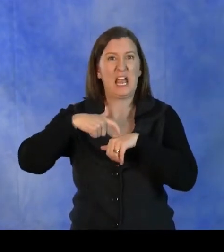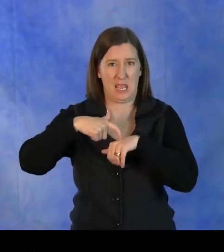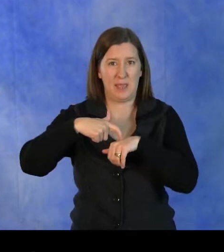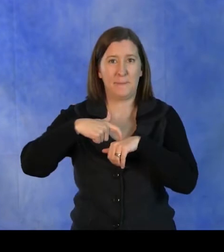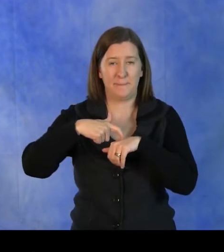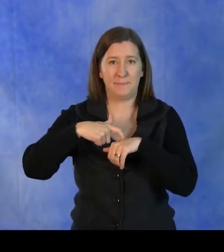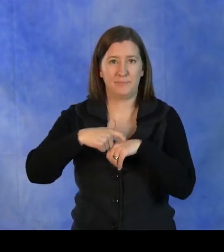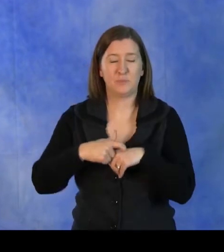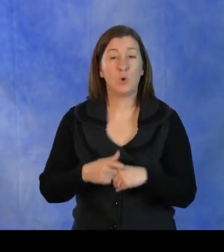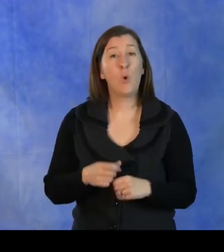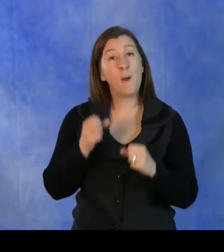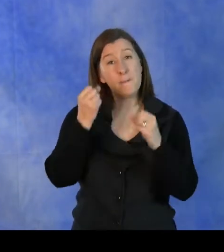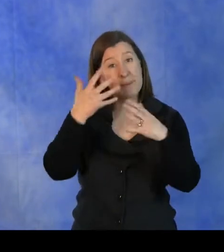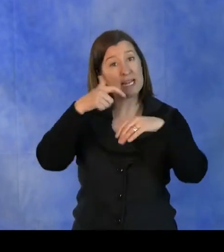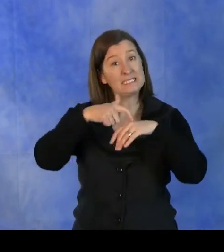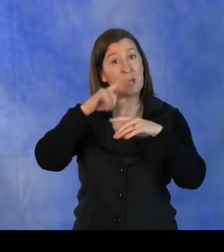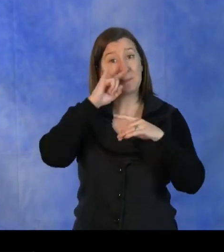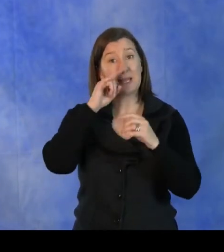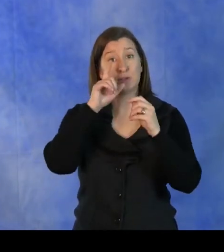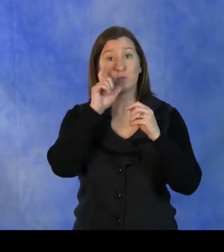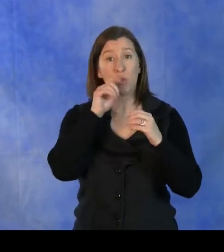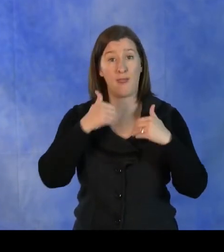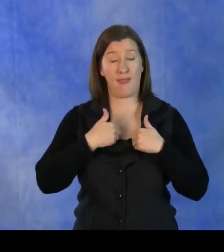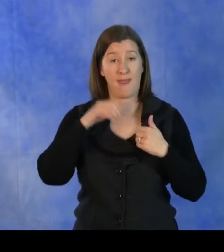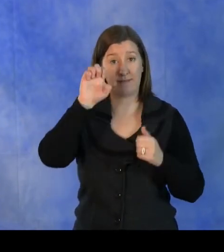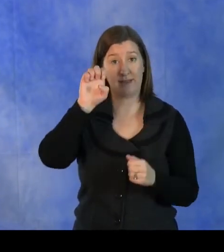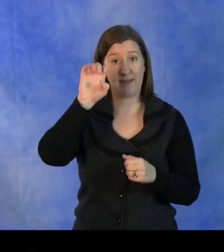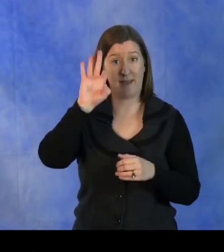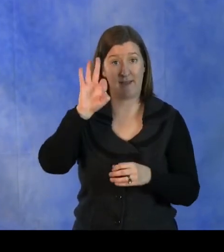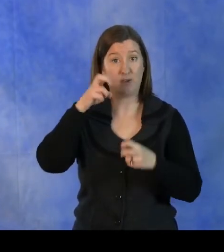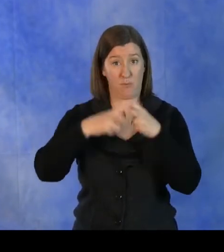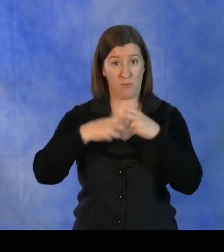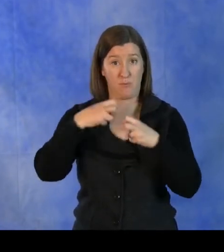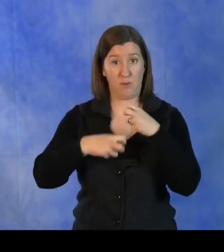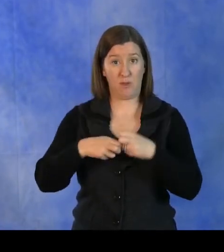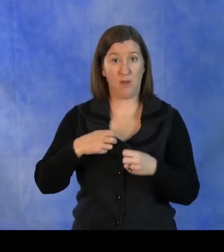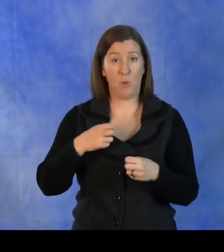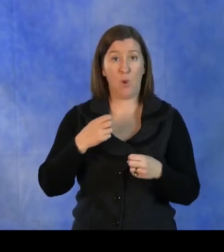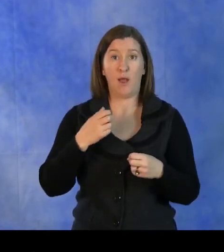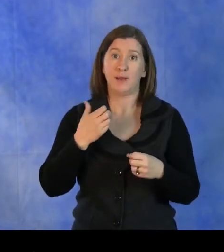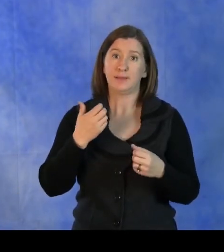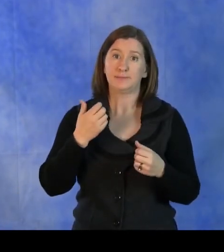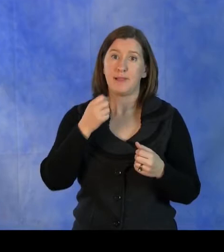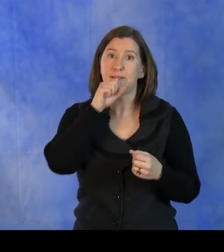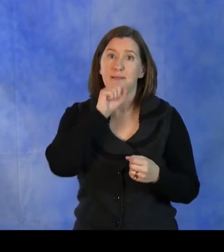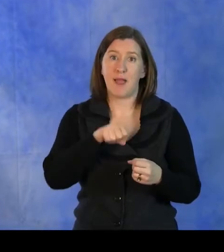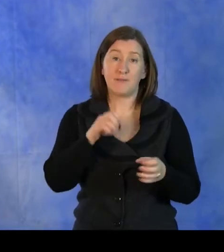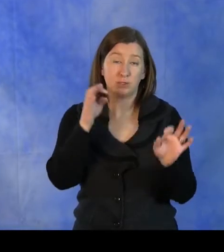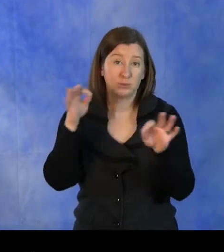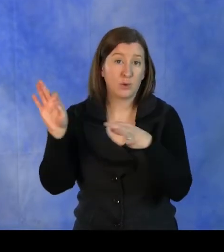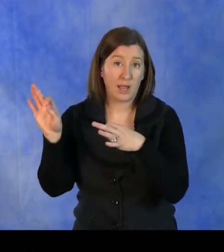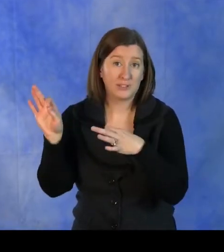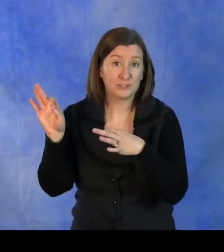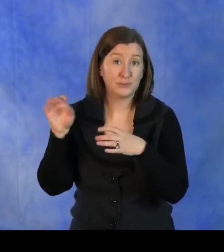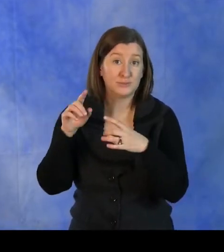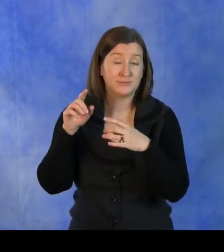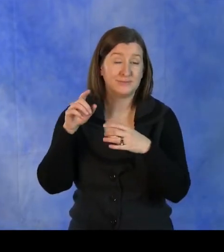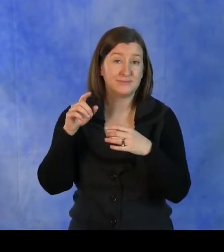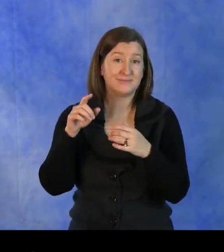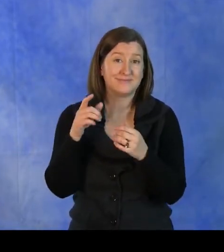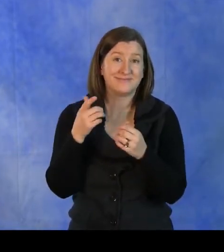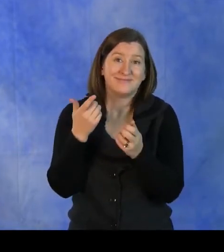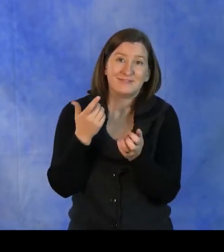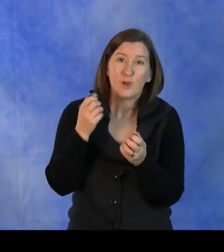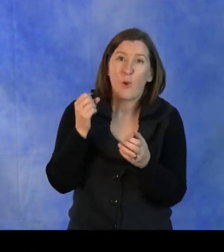a pencil that will waste time. Many times kids who have EF problems,